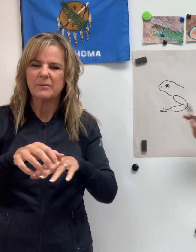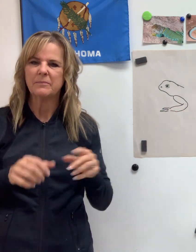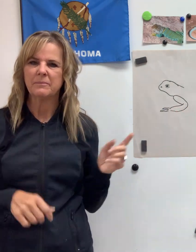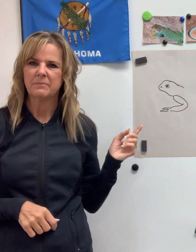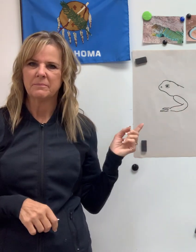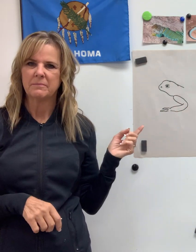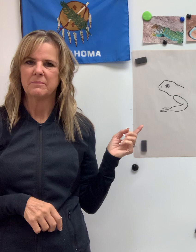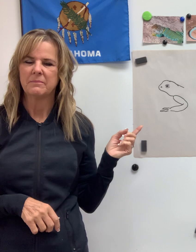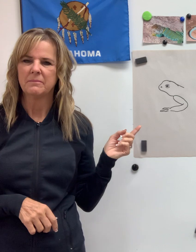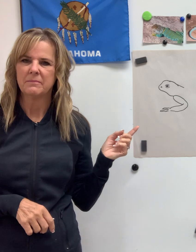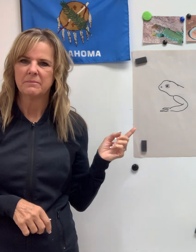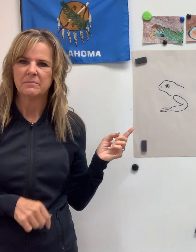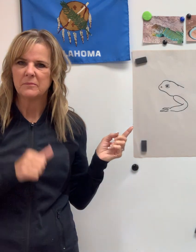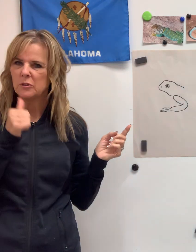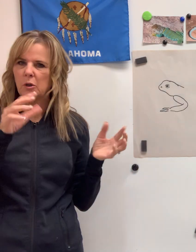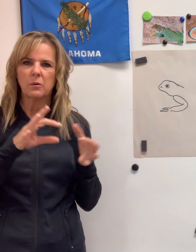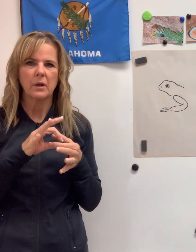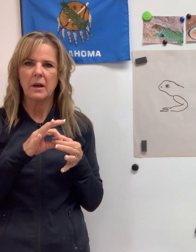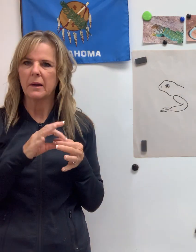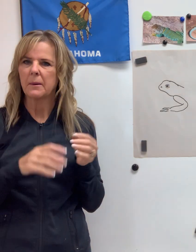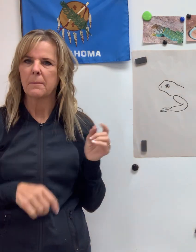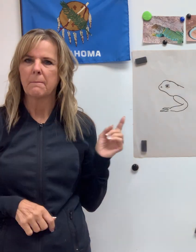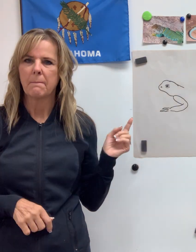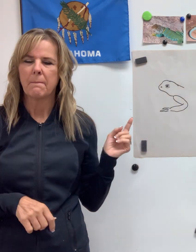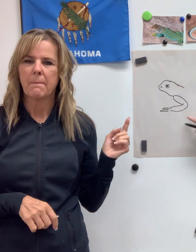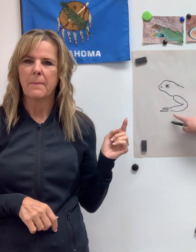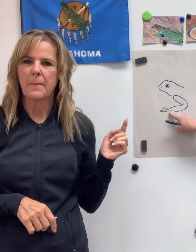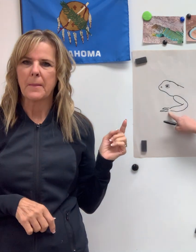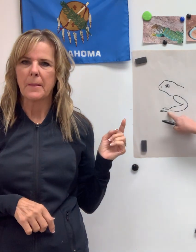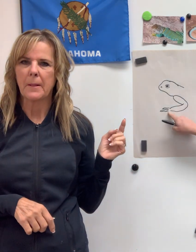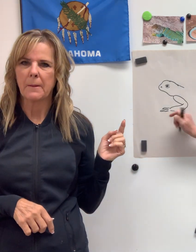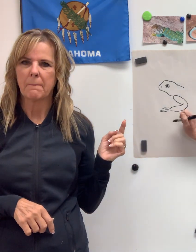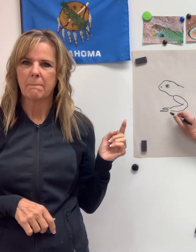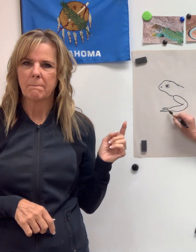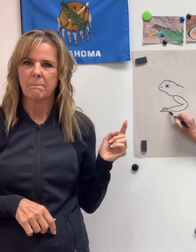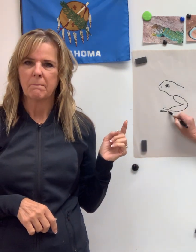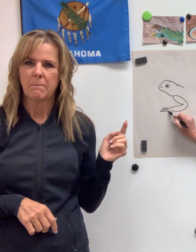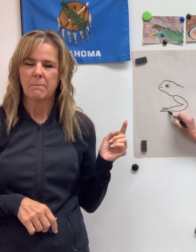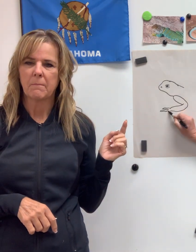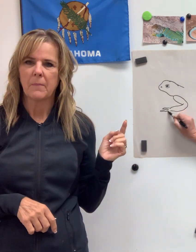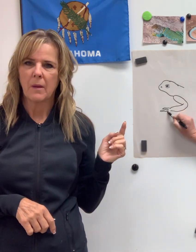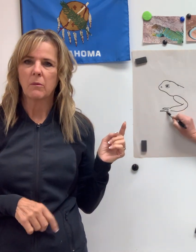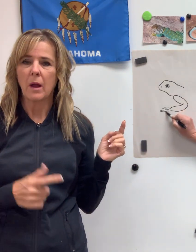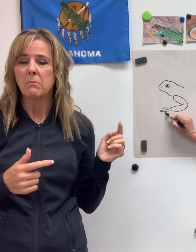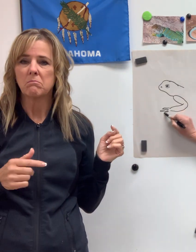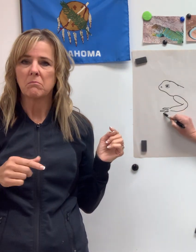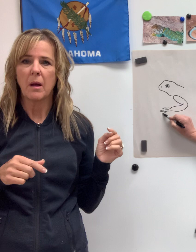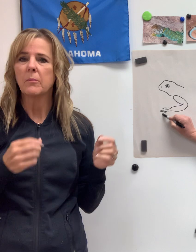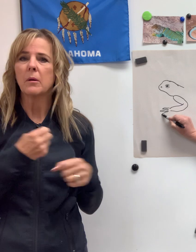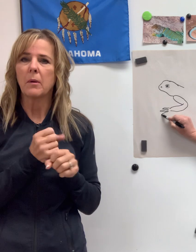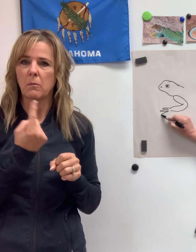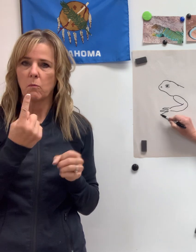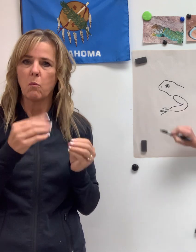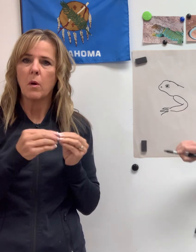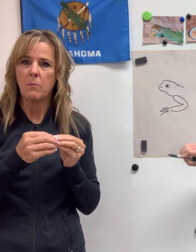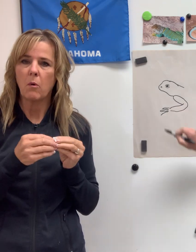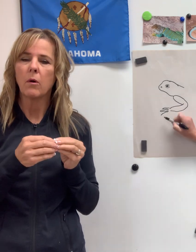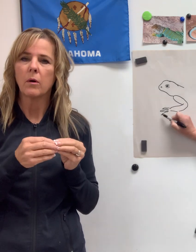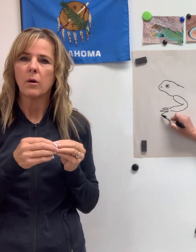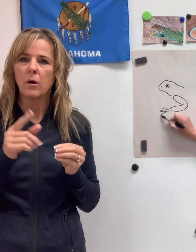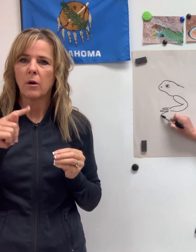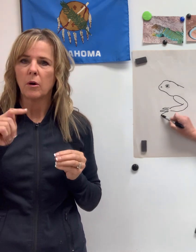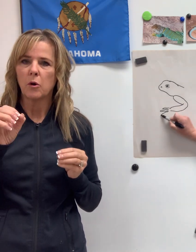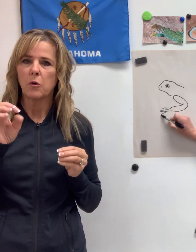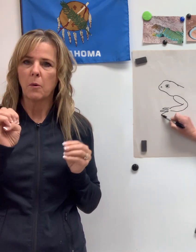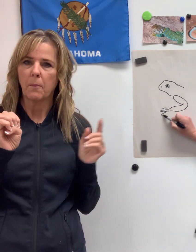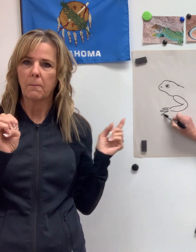skinny back. Don't touch. Let's see, I think I only have room right now for 1 more toe here. So I'm gonna make it